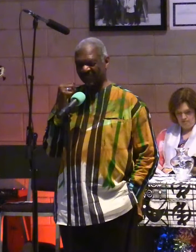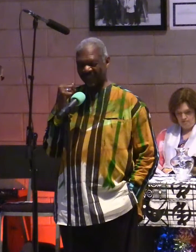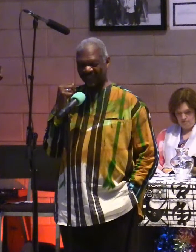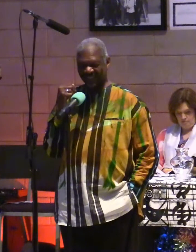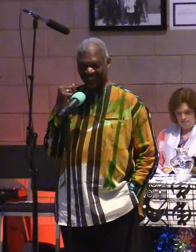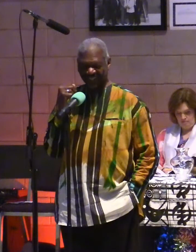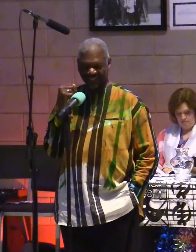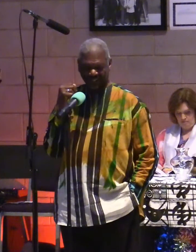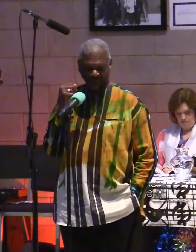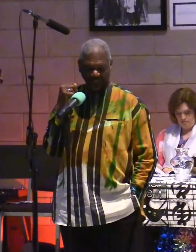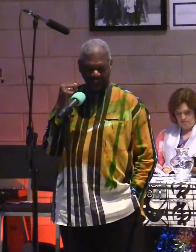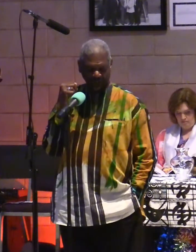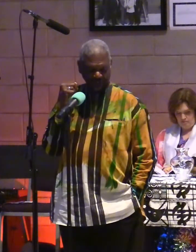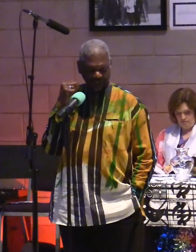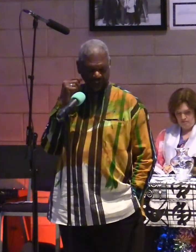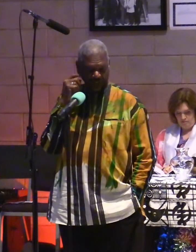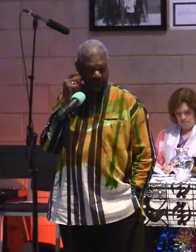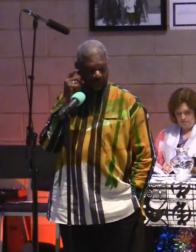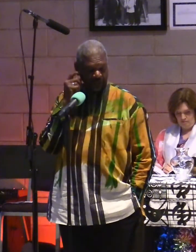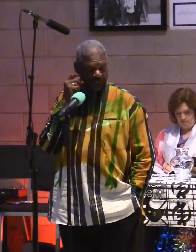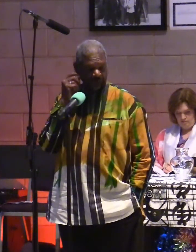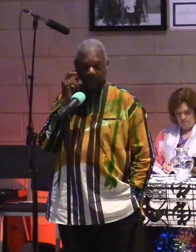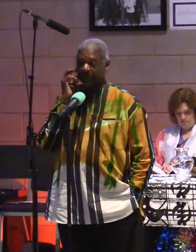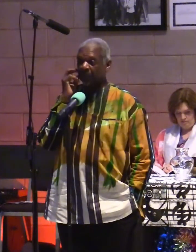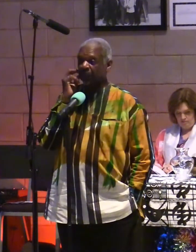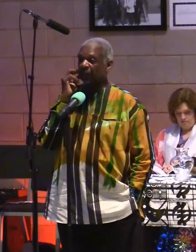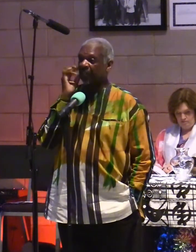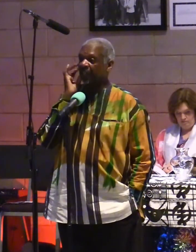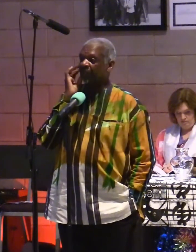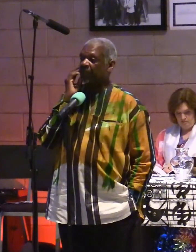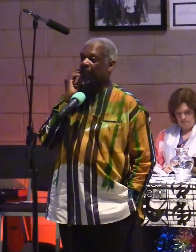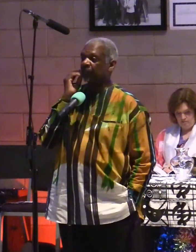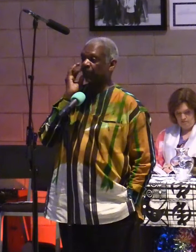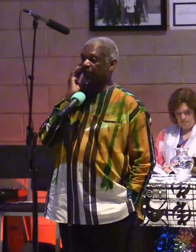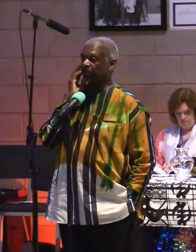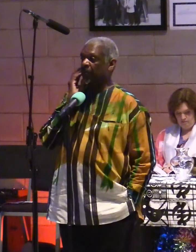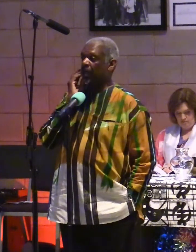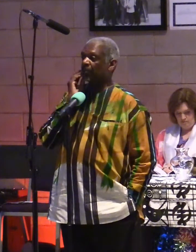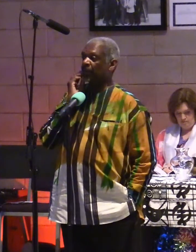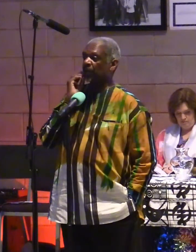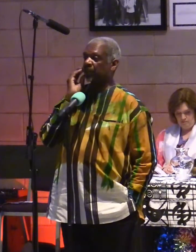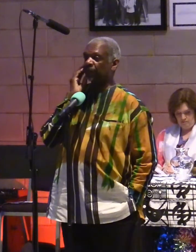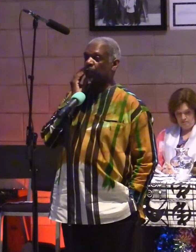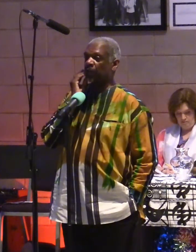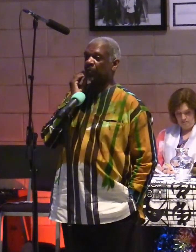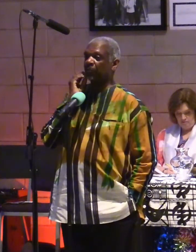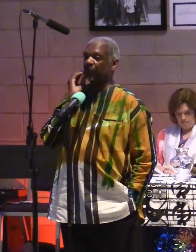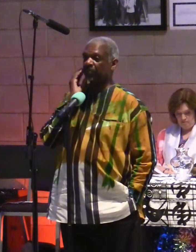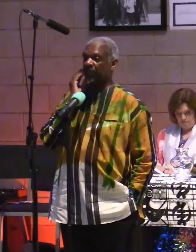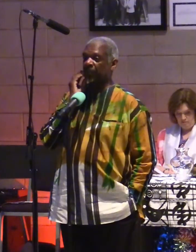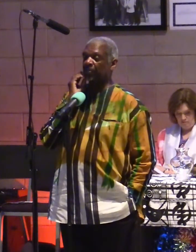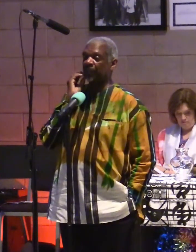One of my, Dr. Wiley told me, she said, Rainey, just remember, you got to have a cuss room. Because if you're working